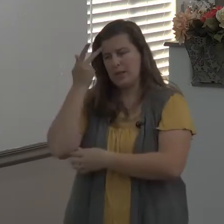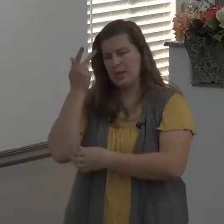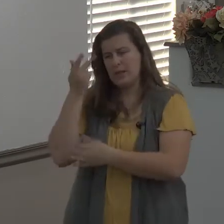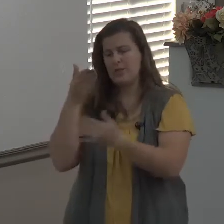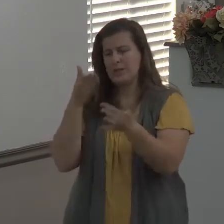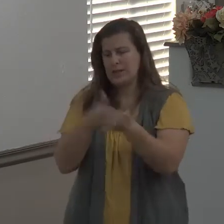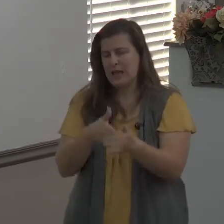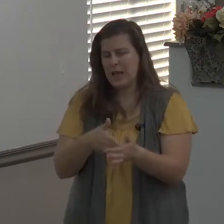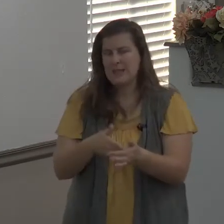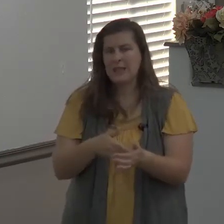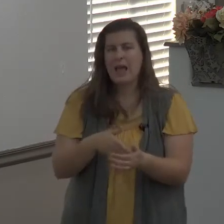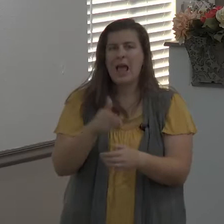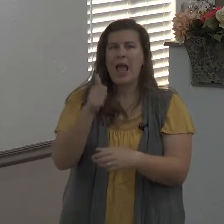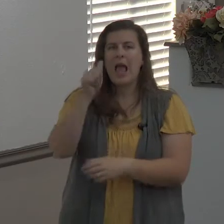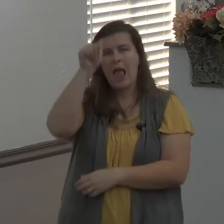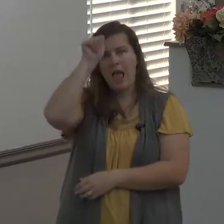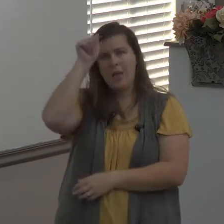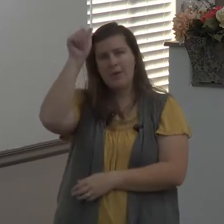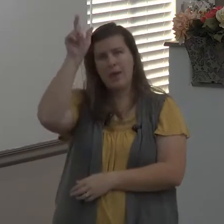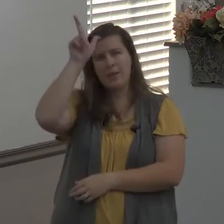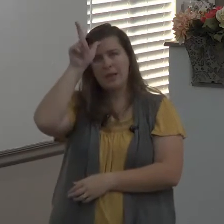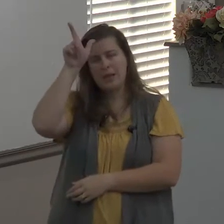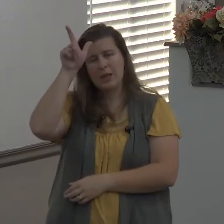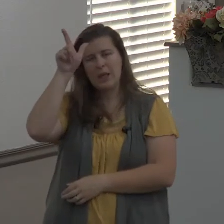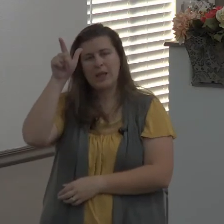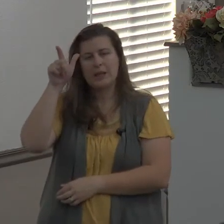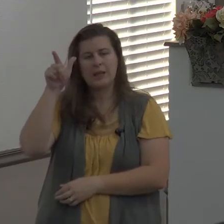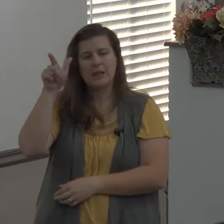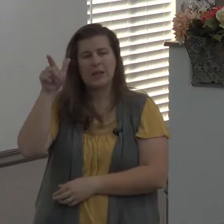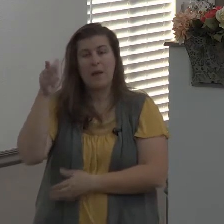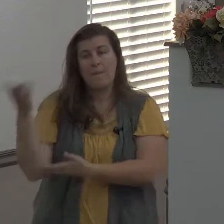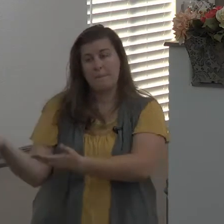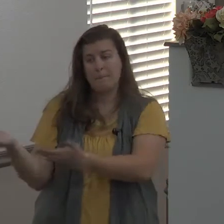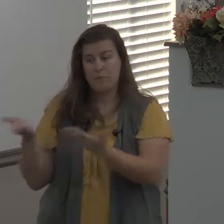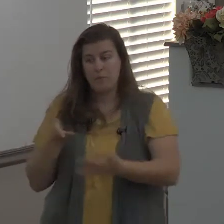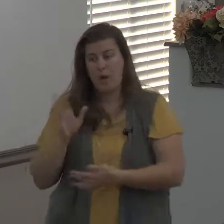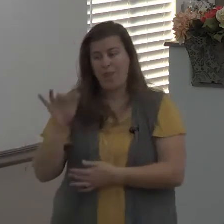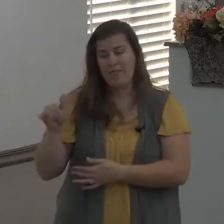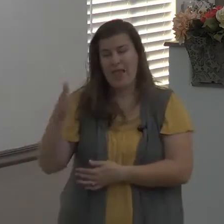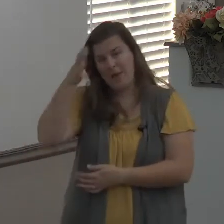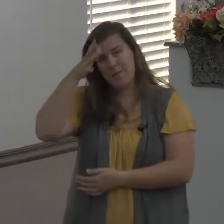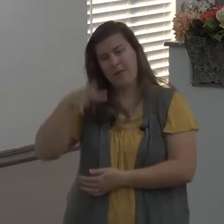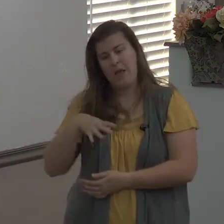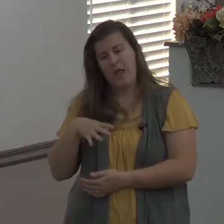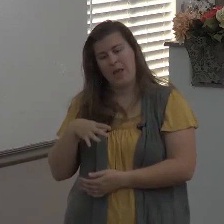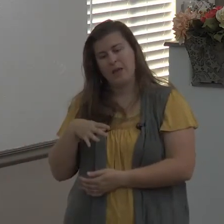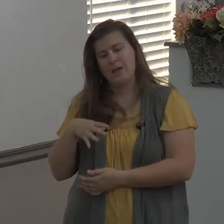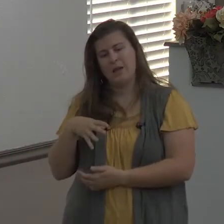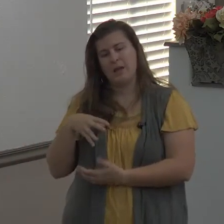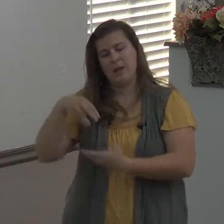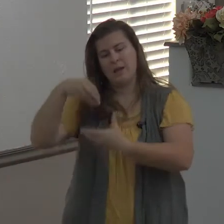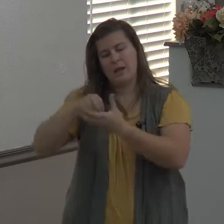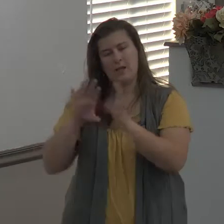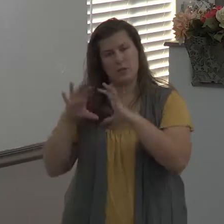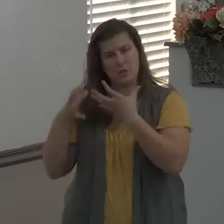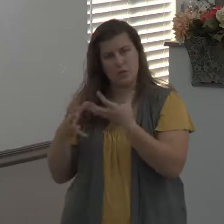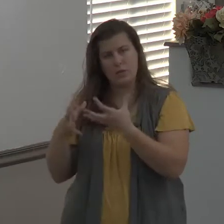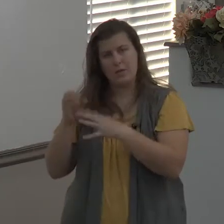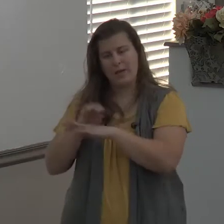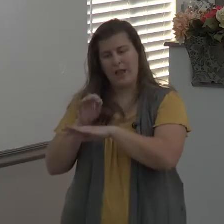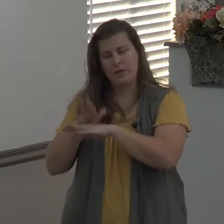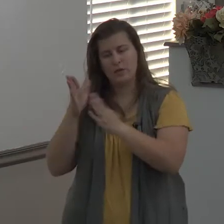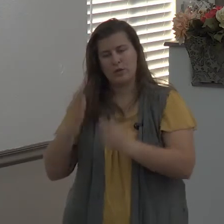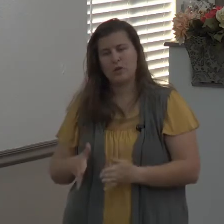opposite party, the opposition was throwing against him. And Abraham Lincoln actually brought that individual into his